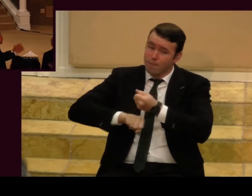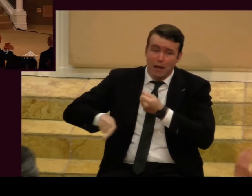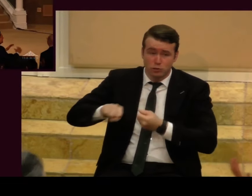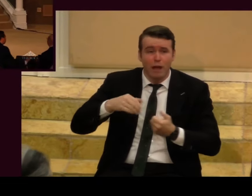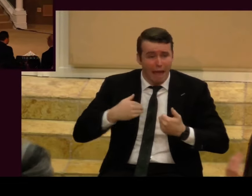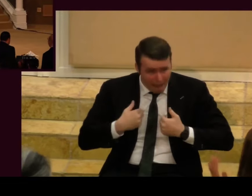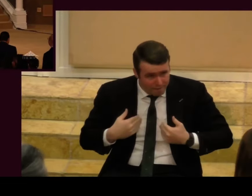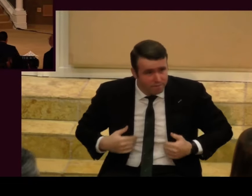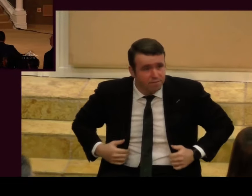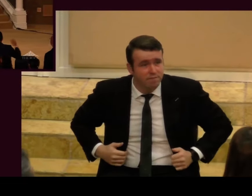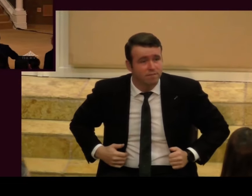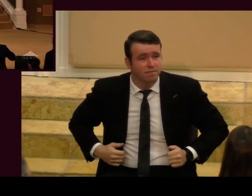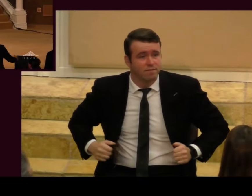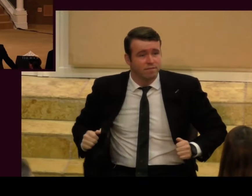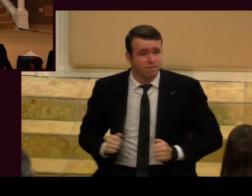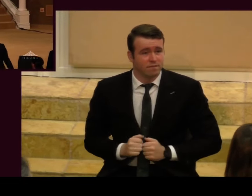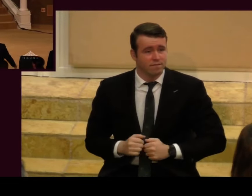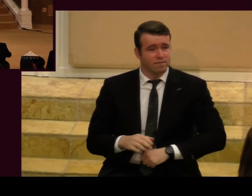behind